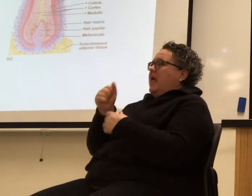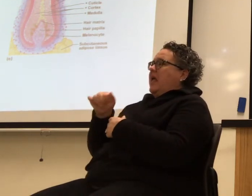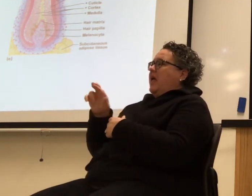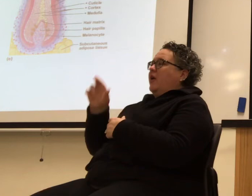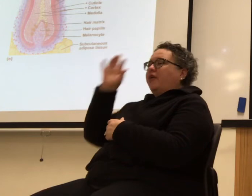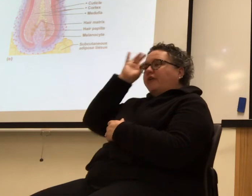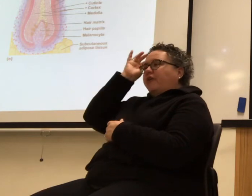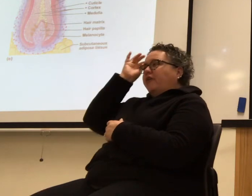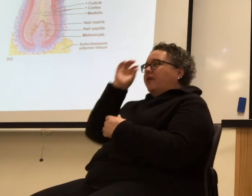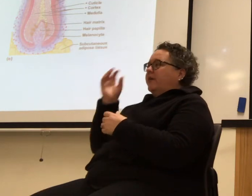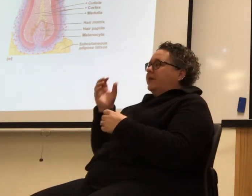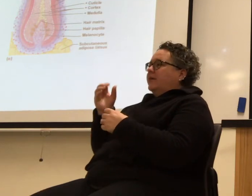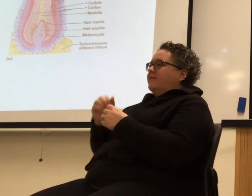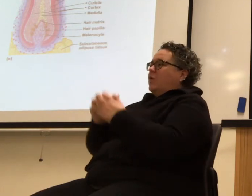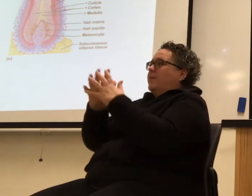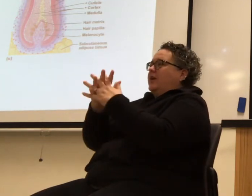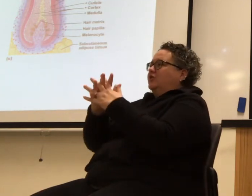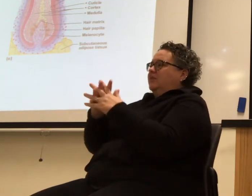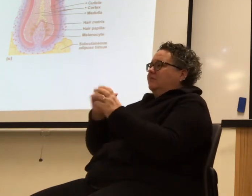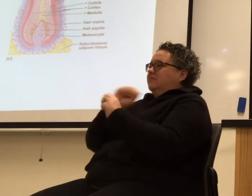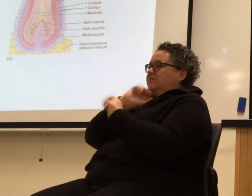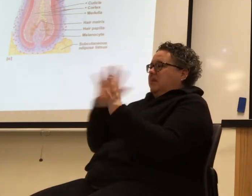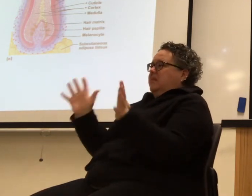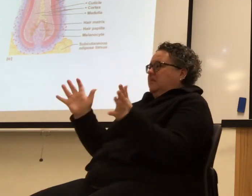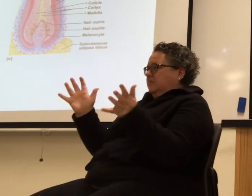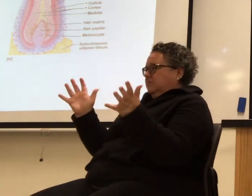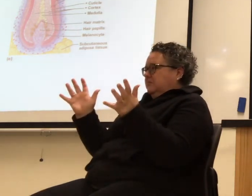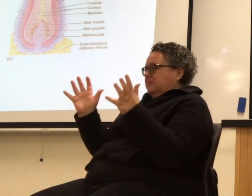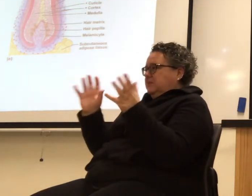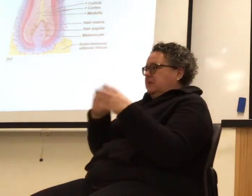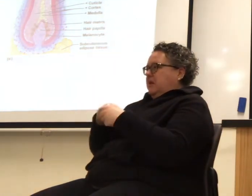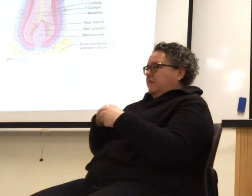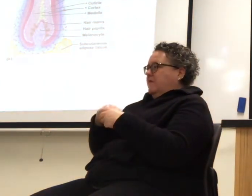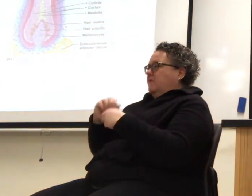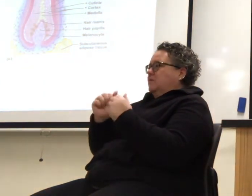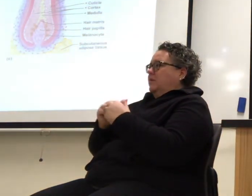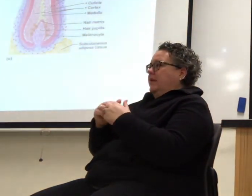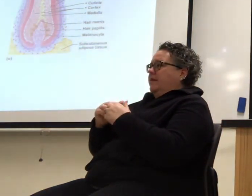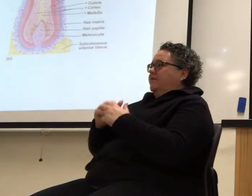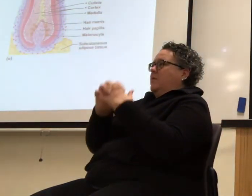does. It's a sheath. It has nothing to do with the hair formation.